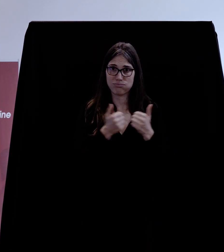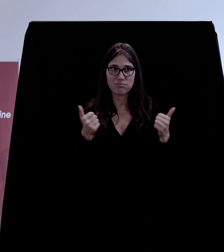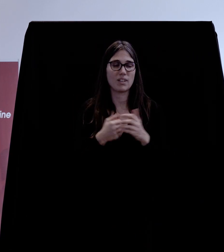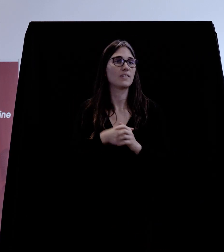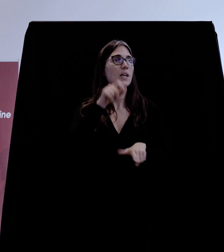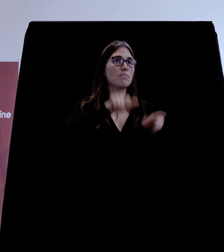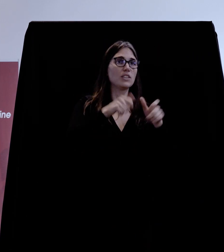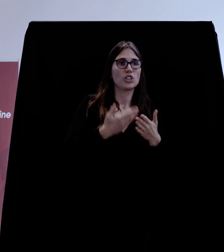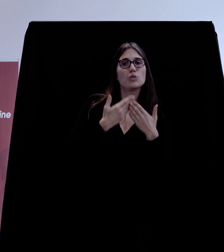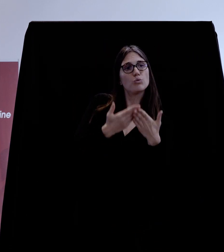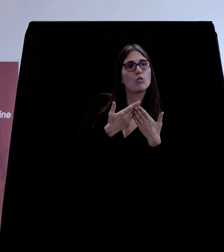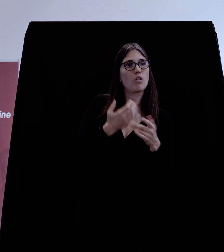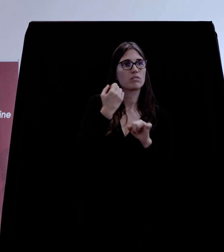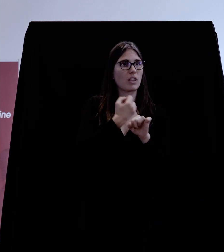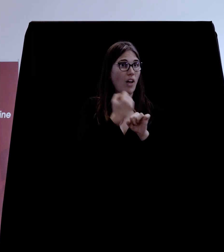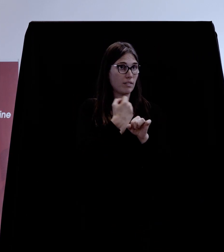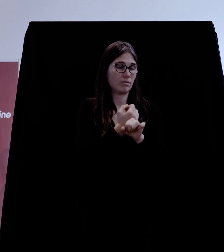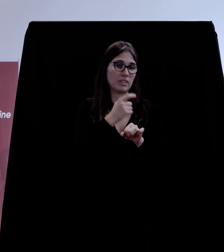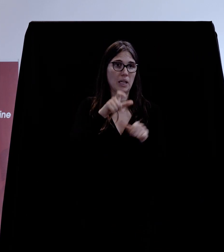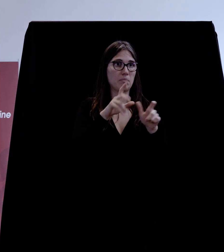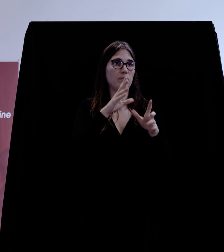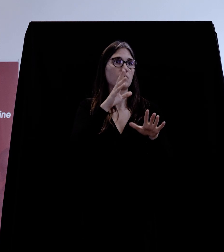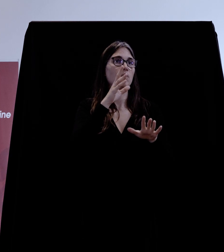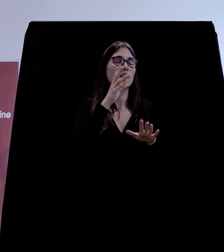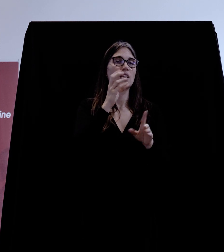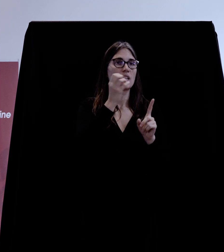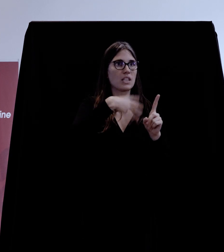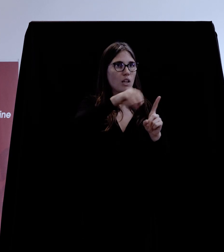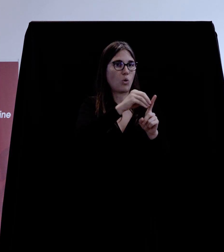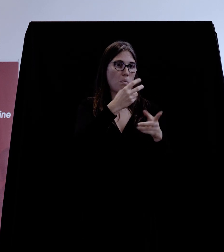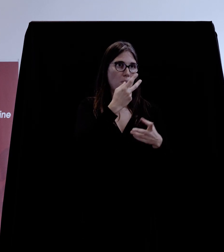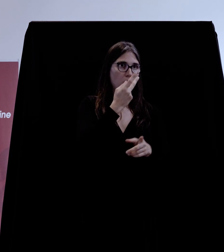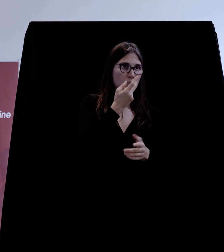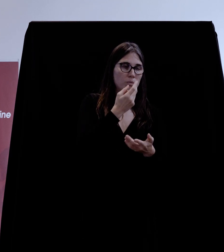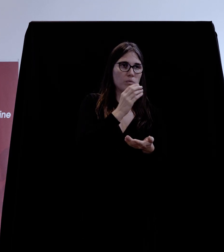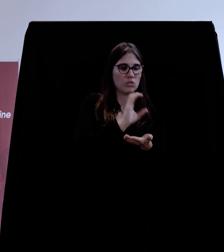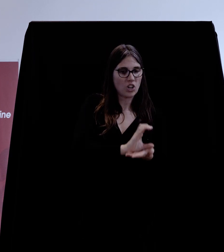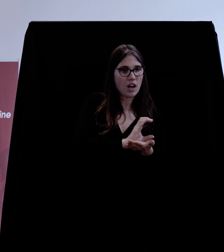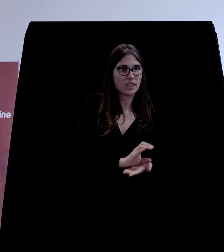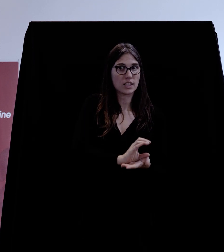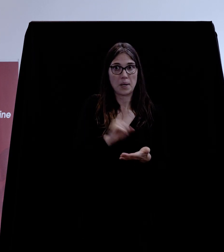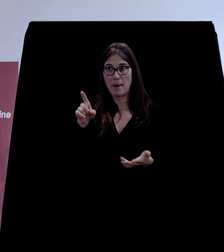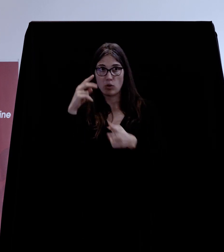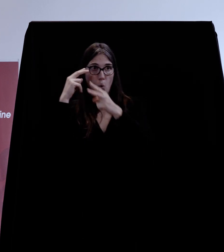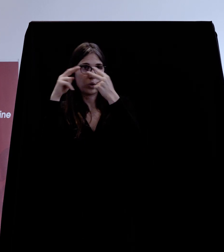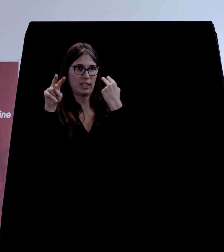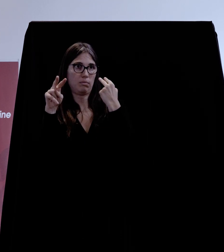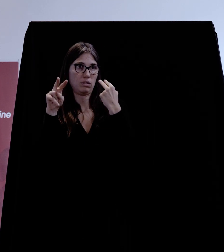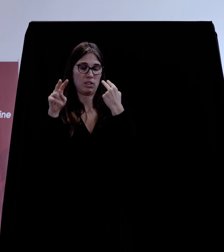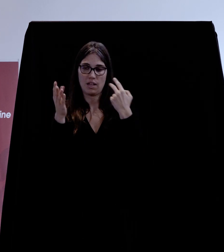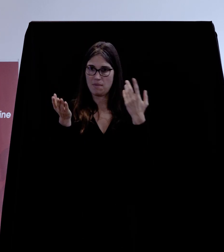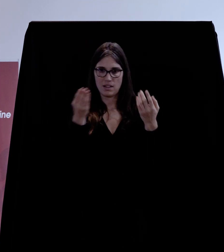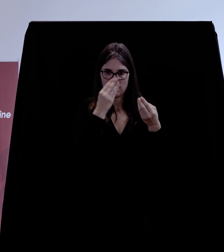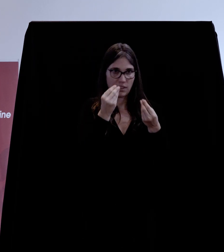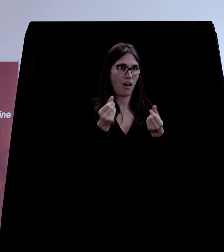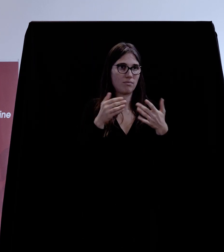they're nothing alike. But we've got a very broad definition of autism today that encompasses, well,